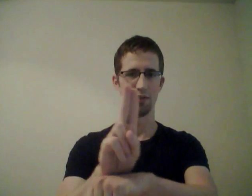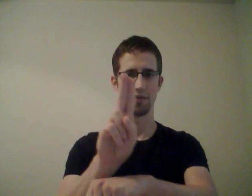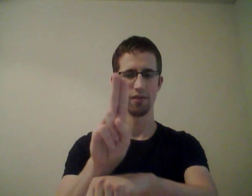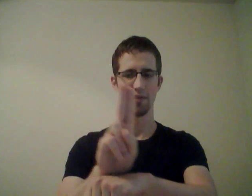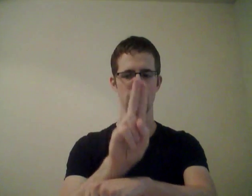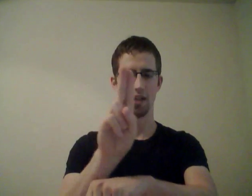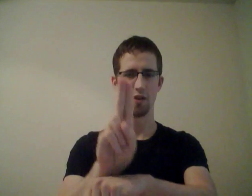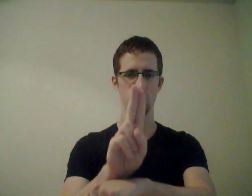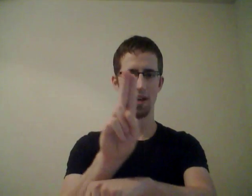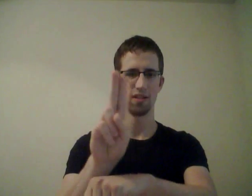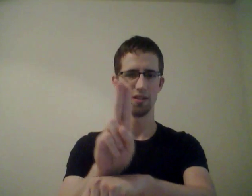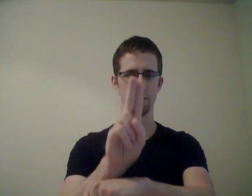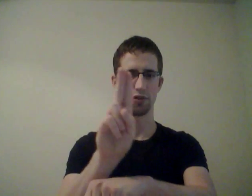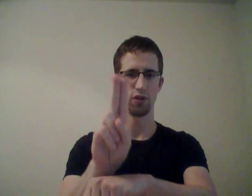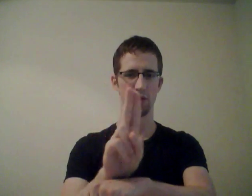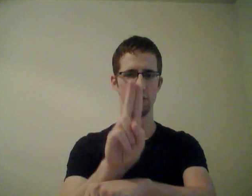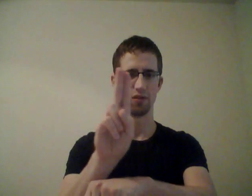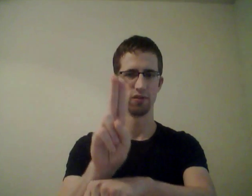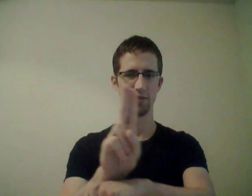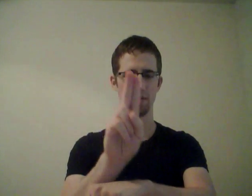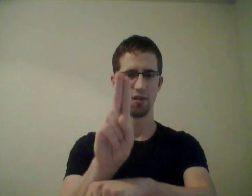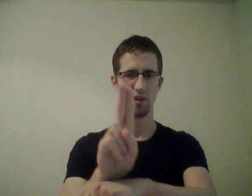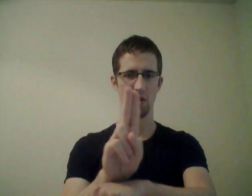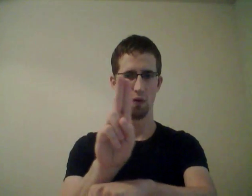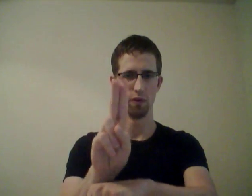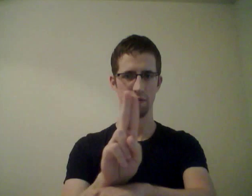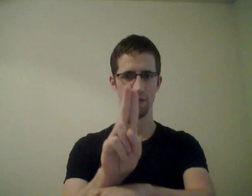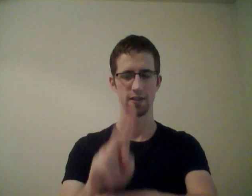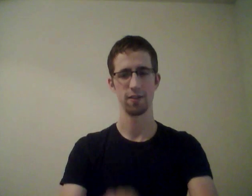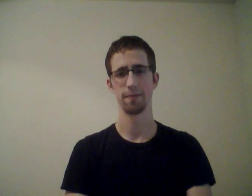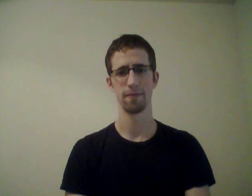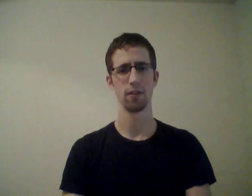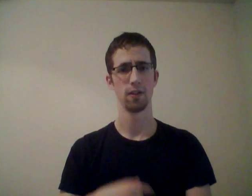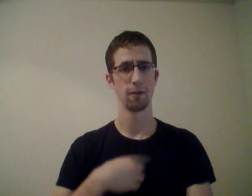whatever, and the U makes a little circle over the fist.